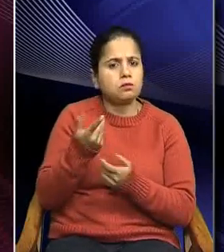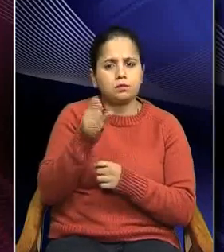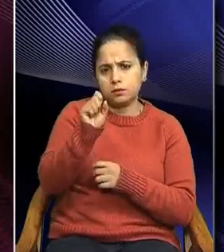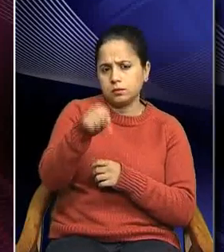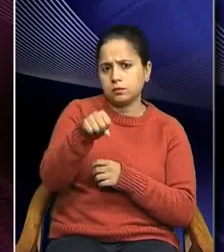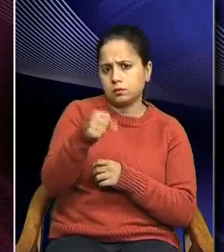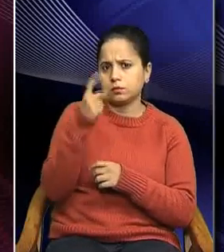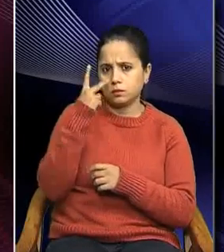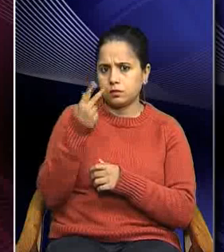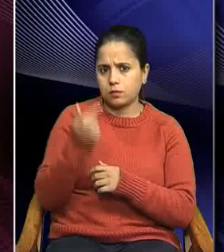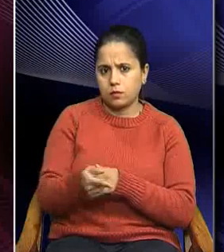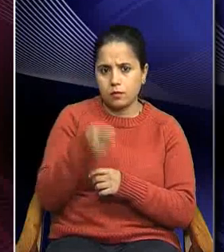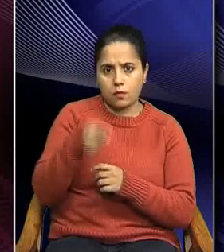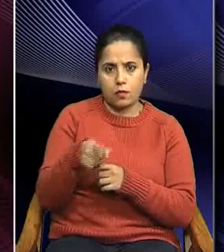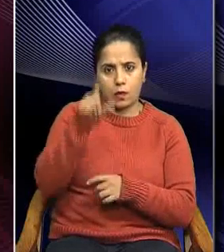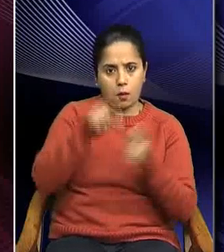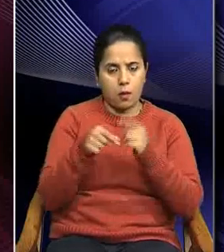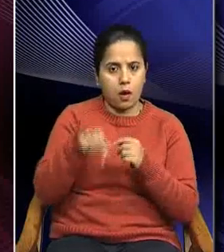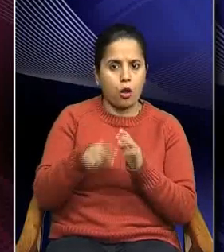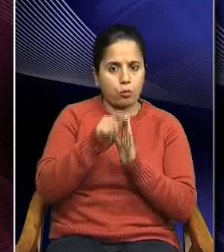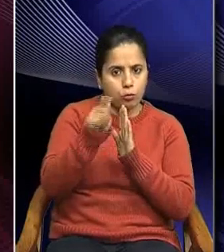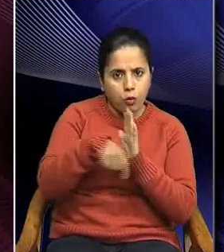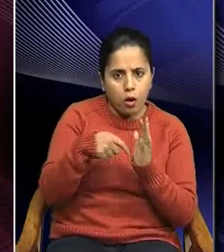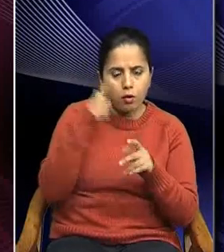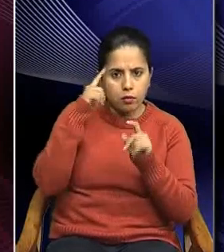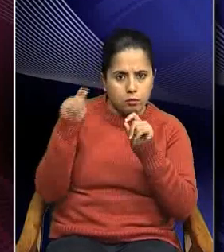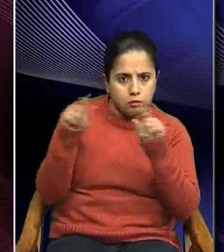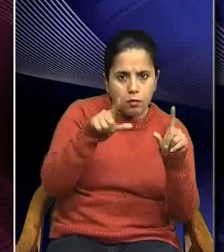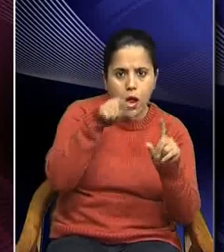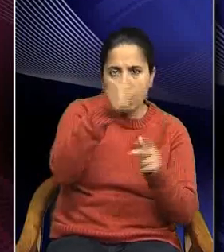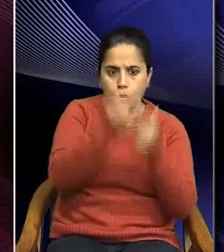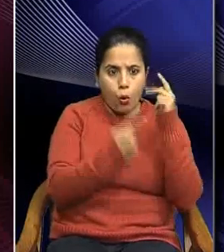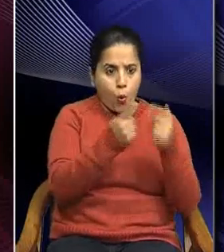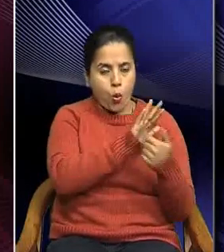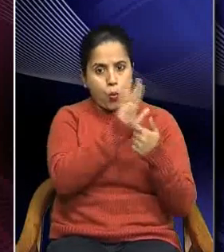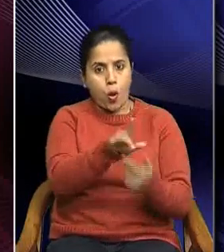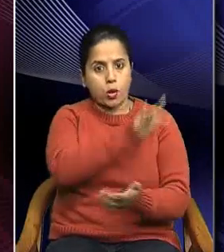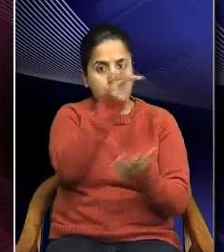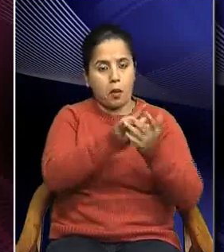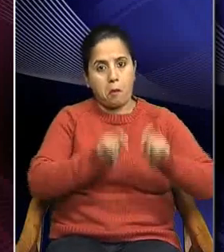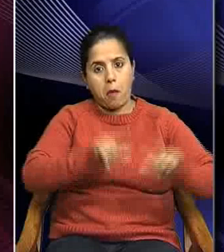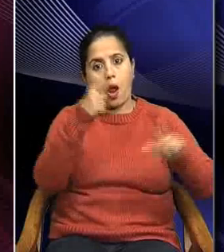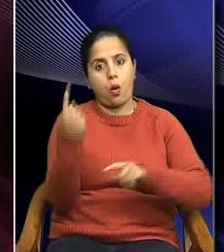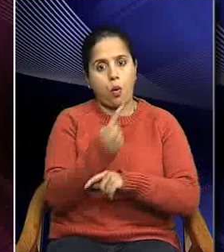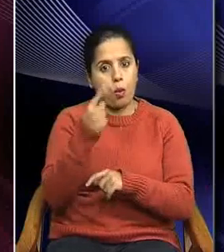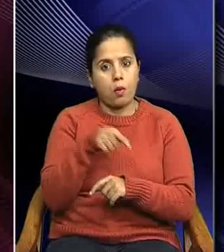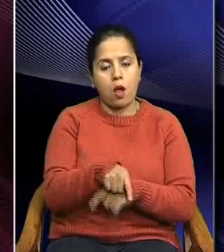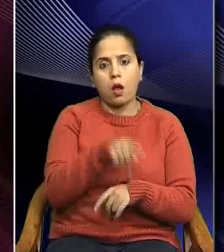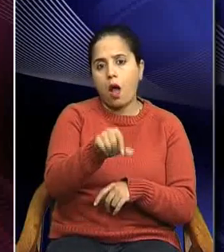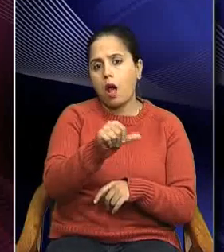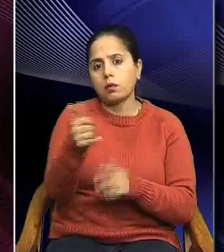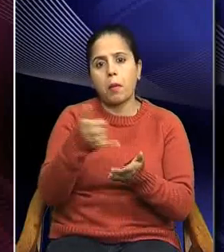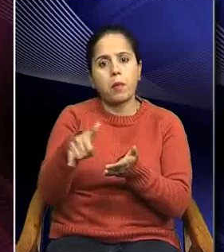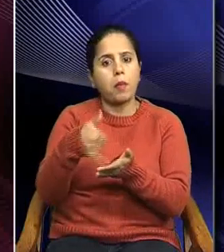in embellishing, in projecting one particular story as the central story, there is deletion